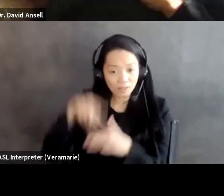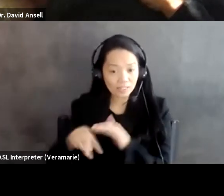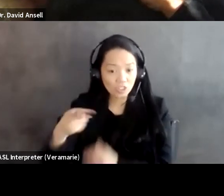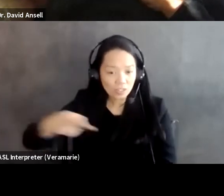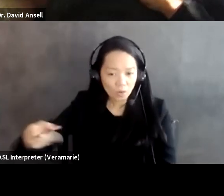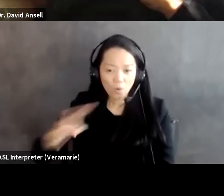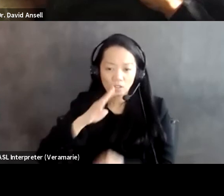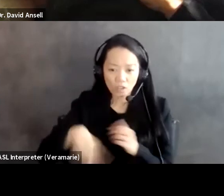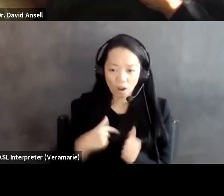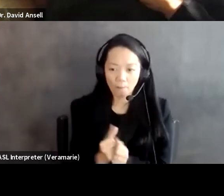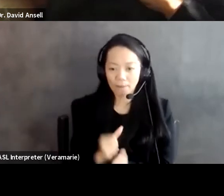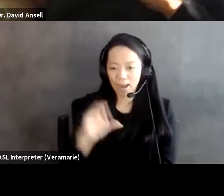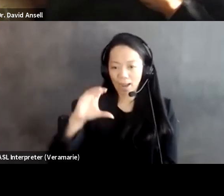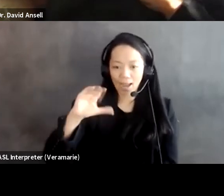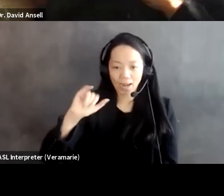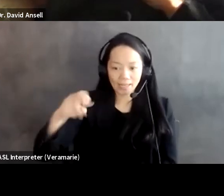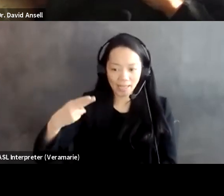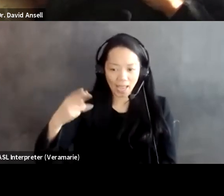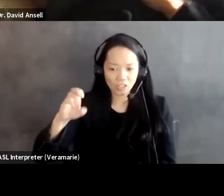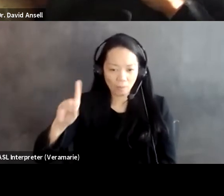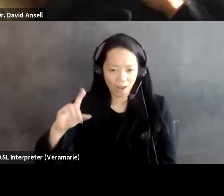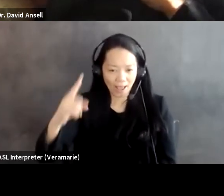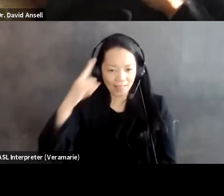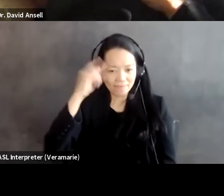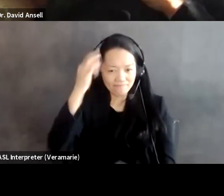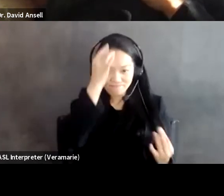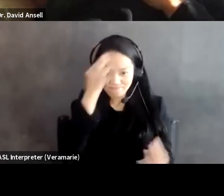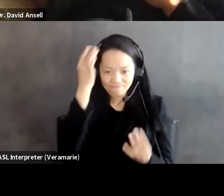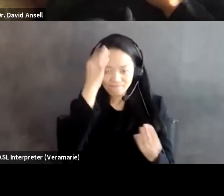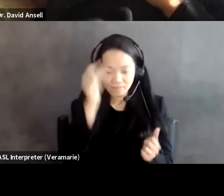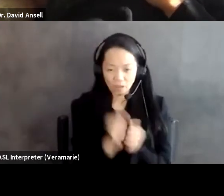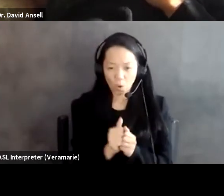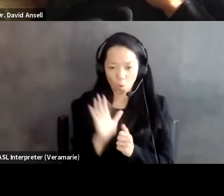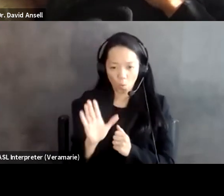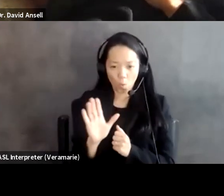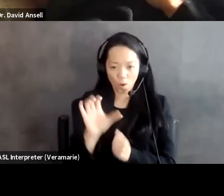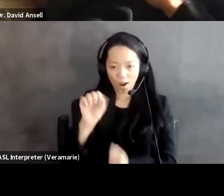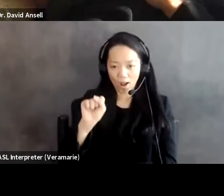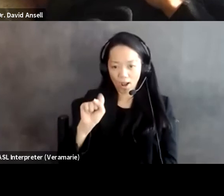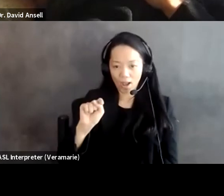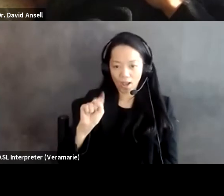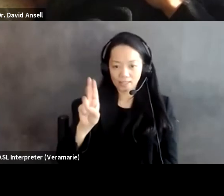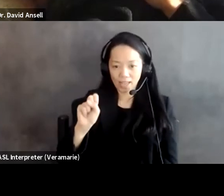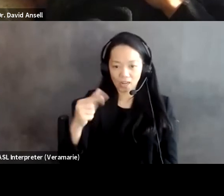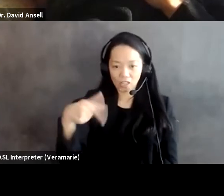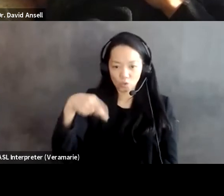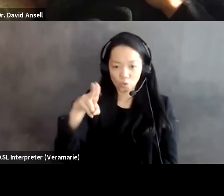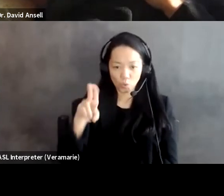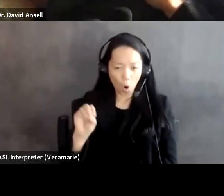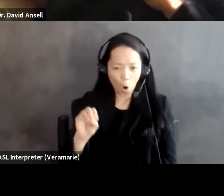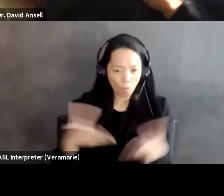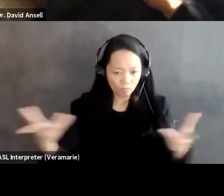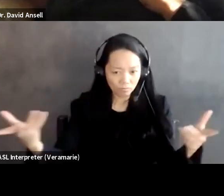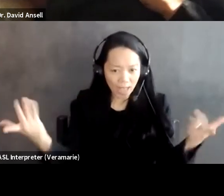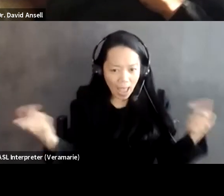when talking about cash bond, I think we have to think about what the status quo is, right? The